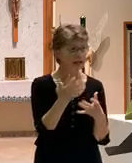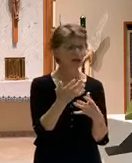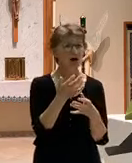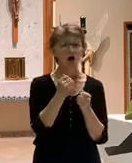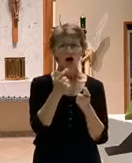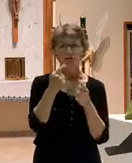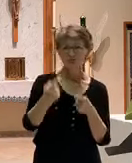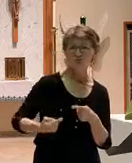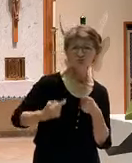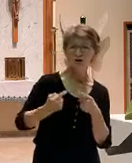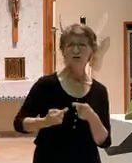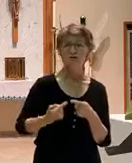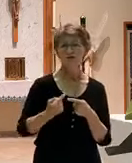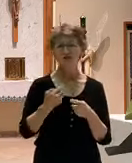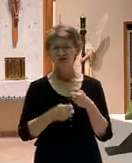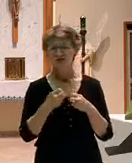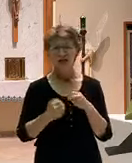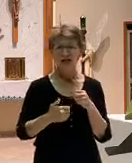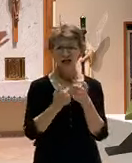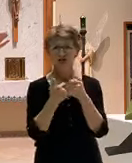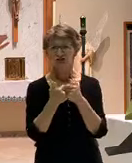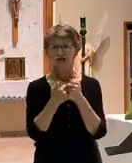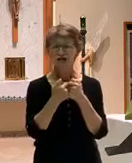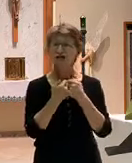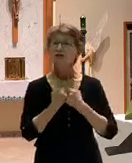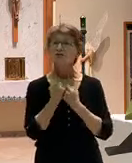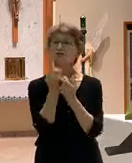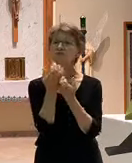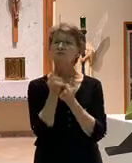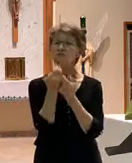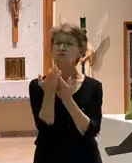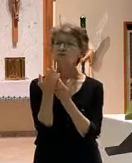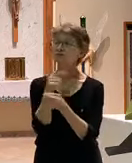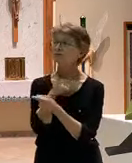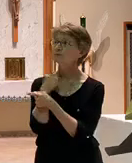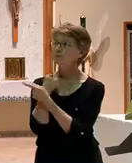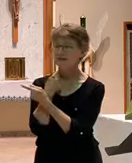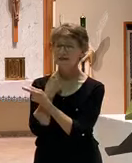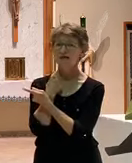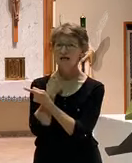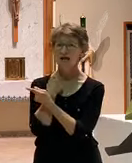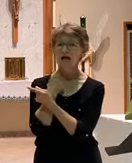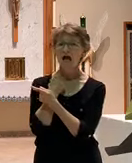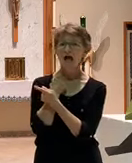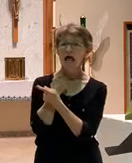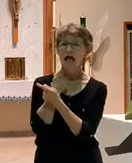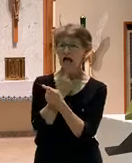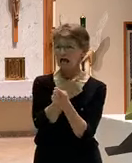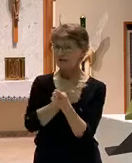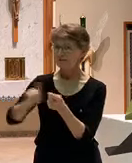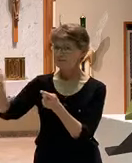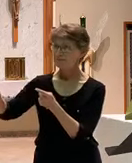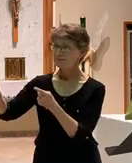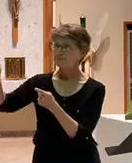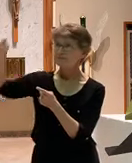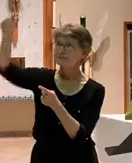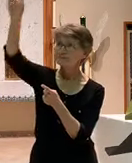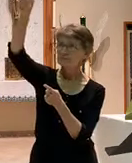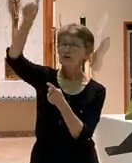all our struggles and difficulties we lay them all out there before God, and we ask for his forgiveness and his